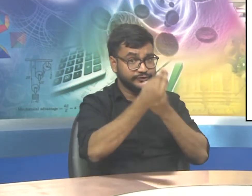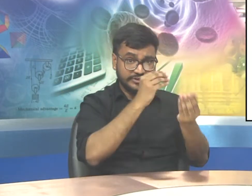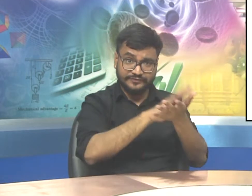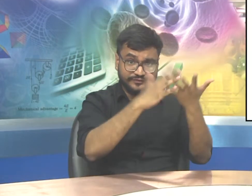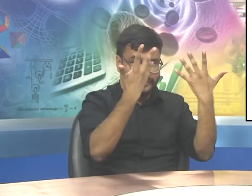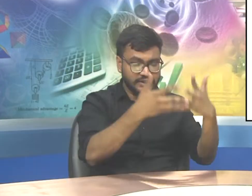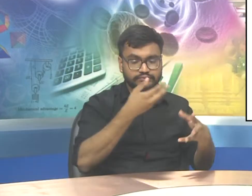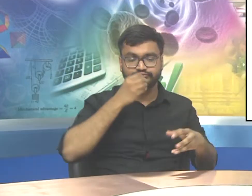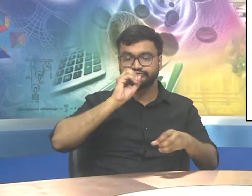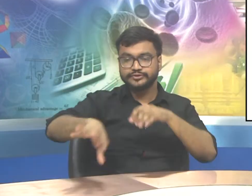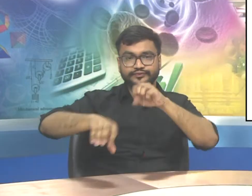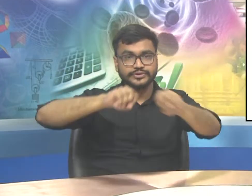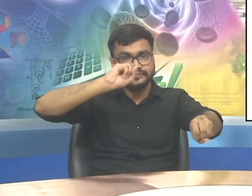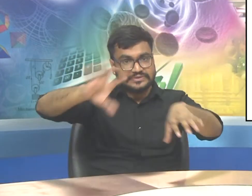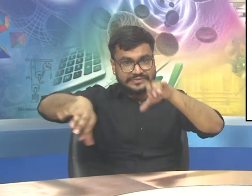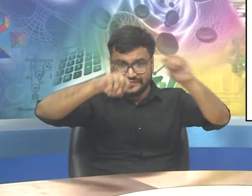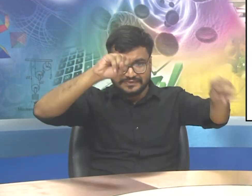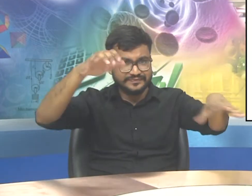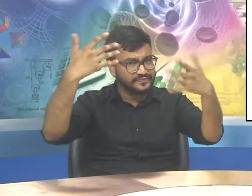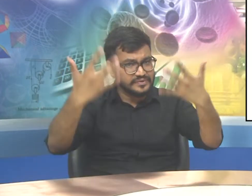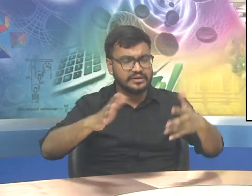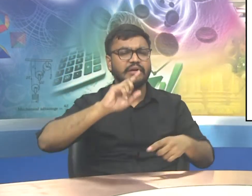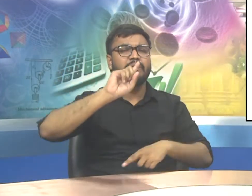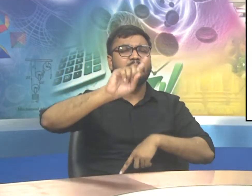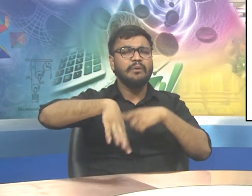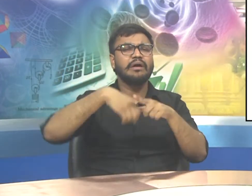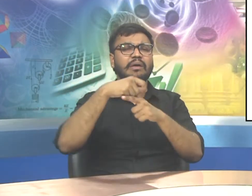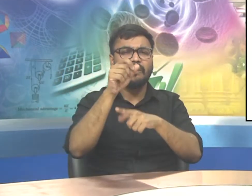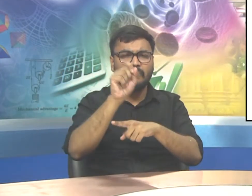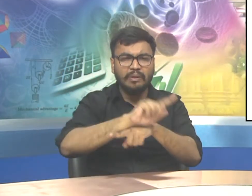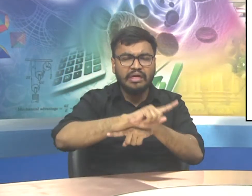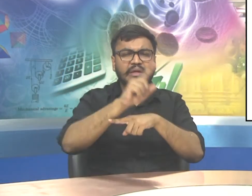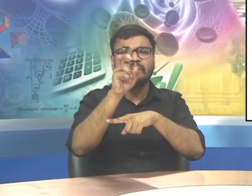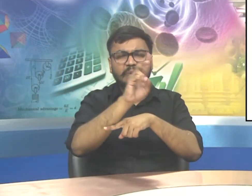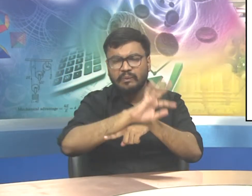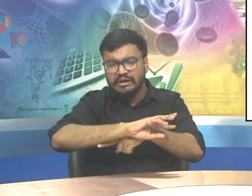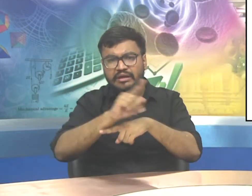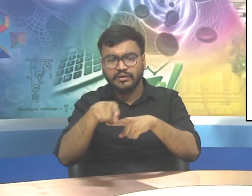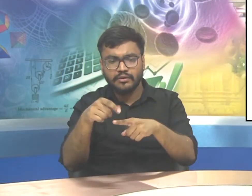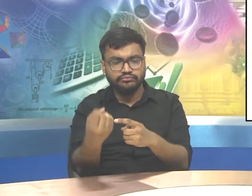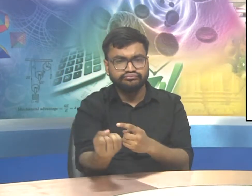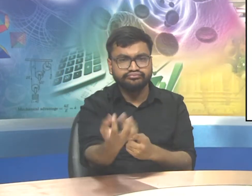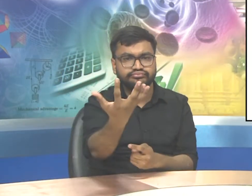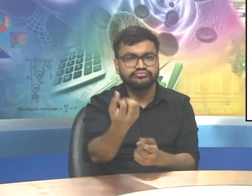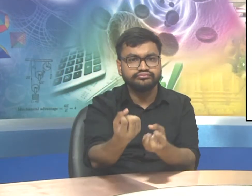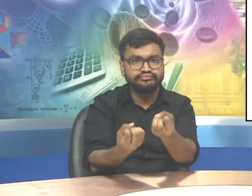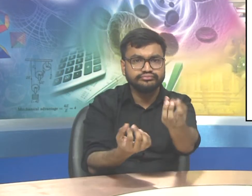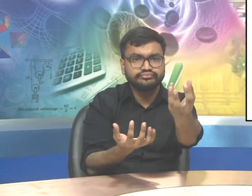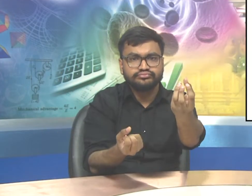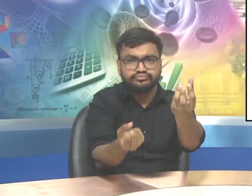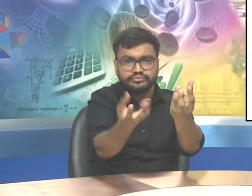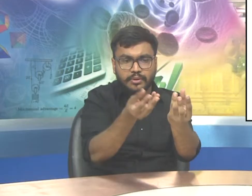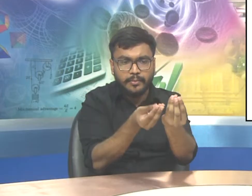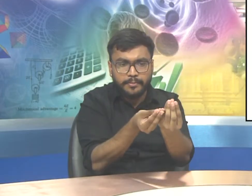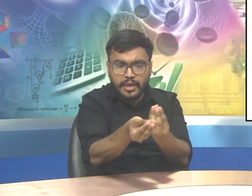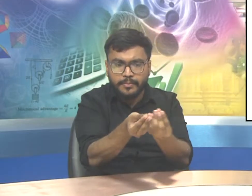they noticed that seeds thrown near their shelters grew into plants.